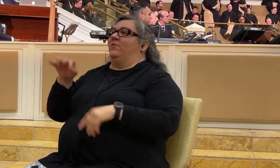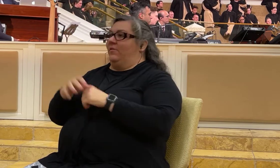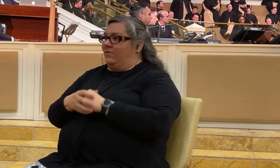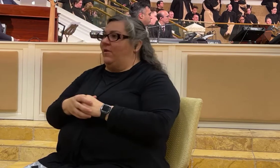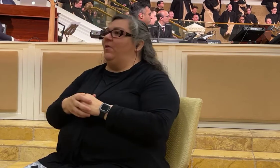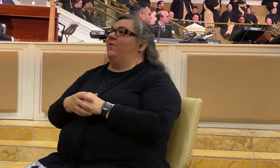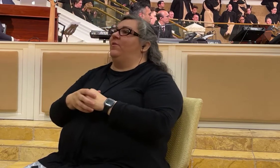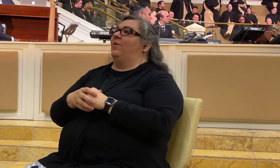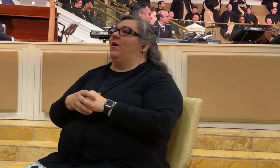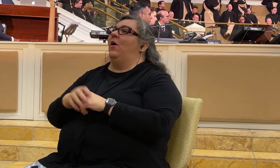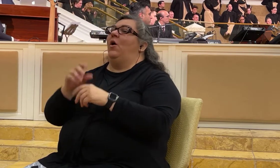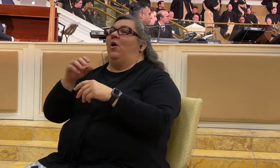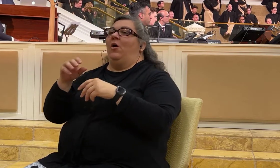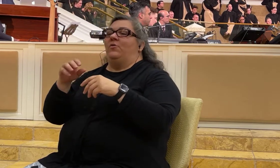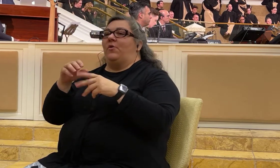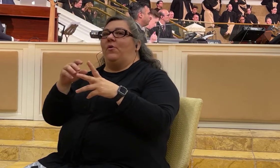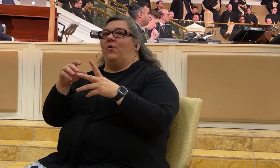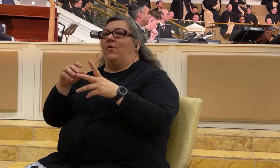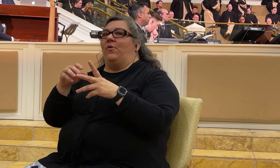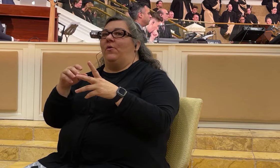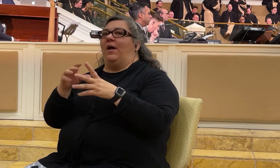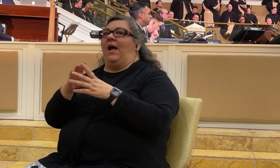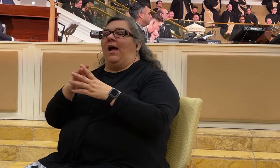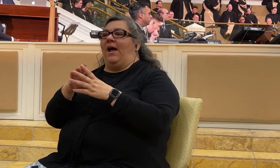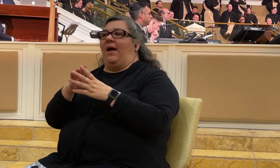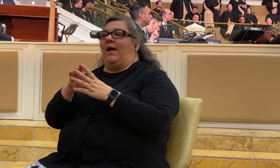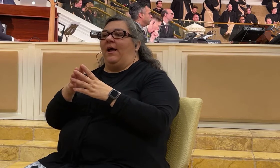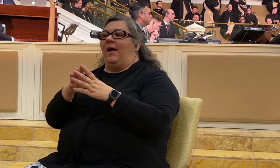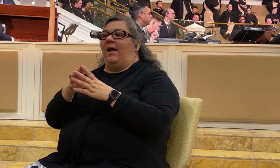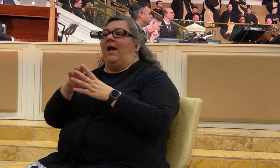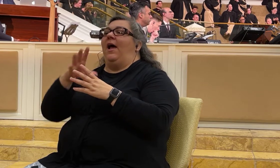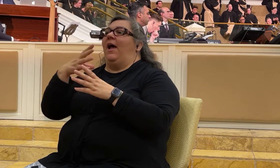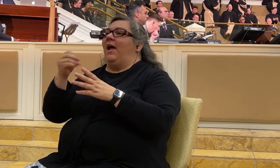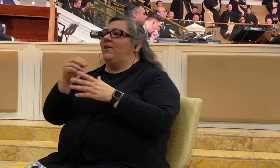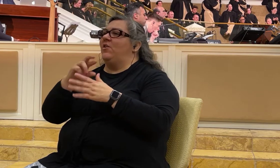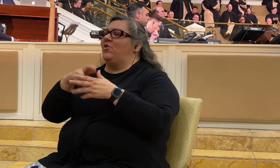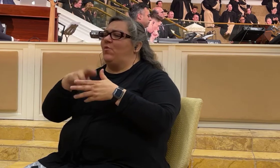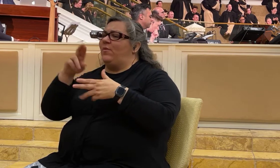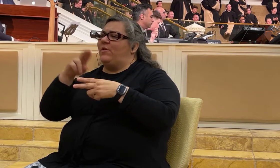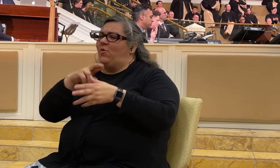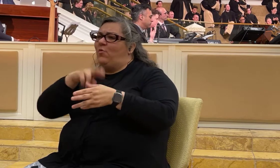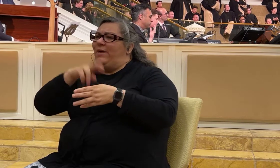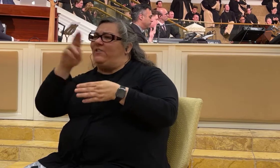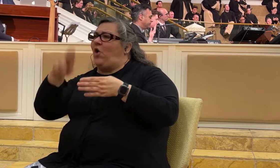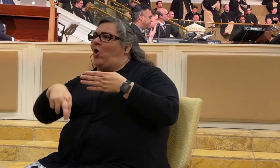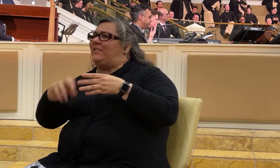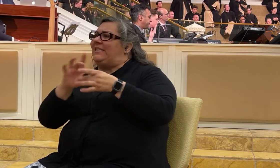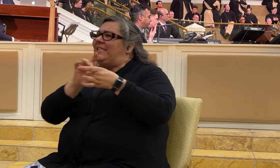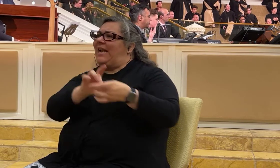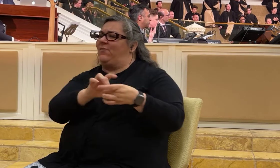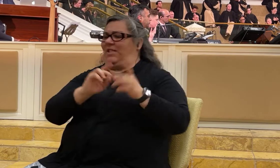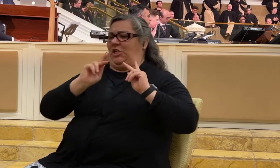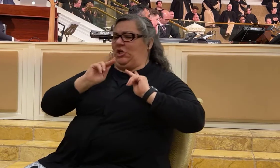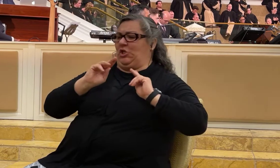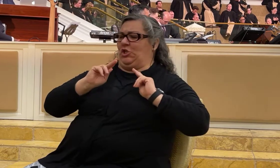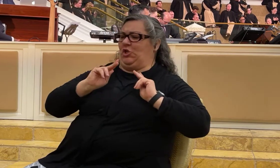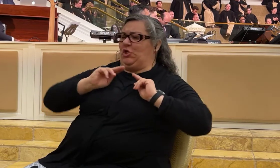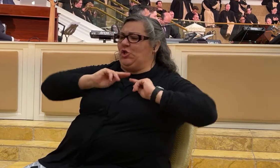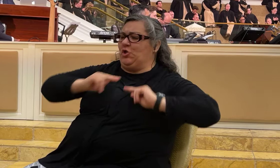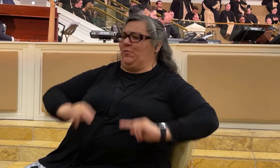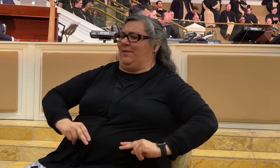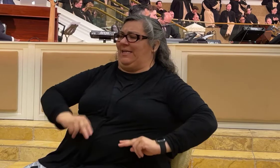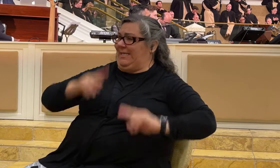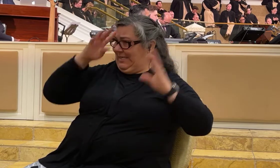loss. And the wheels which grind out the results of human decisions often grind